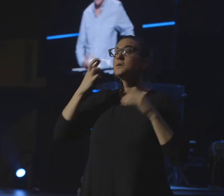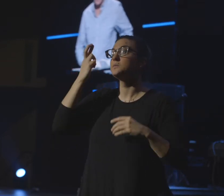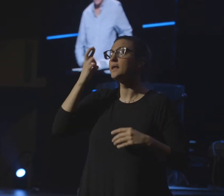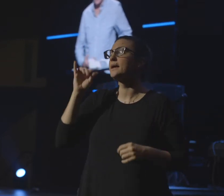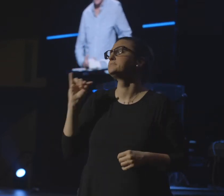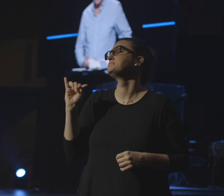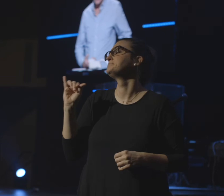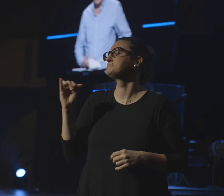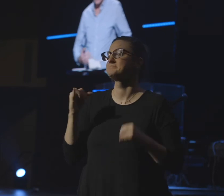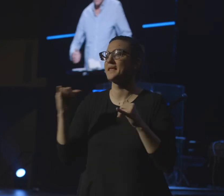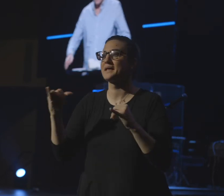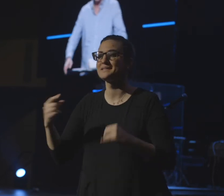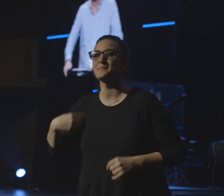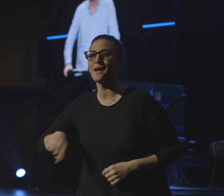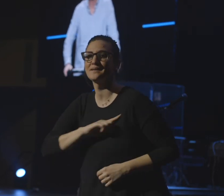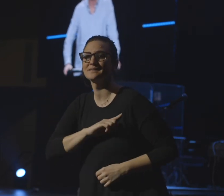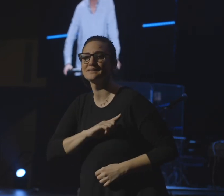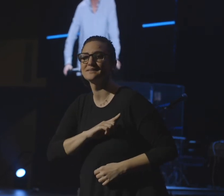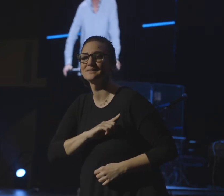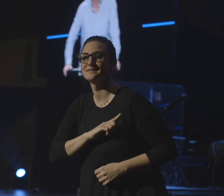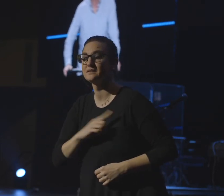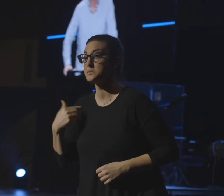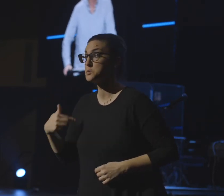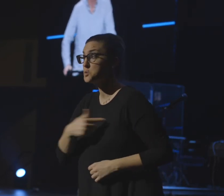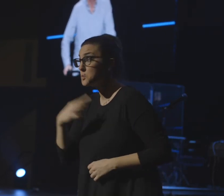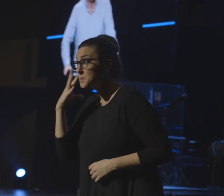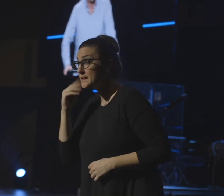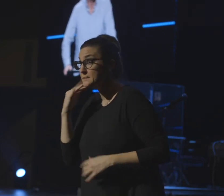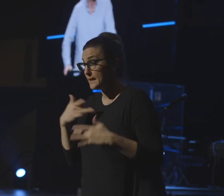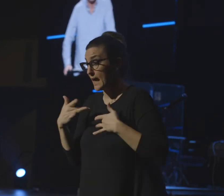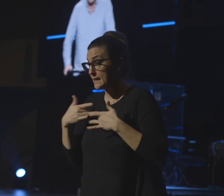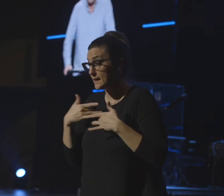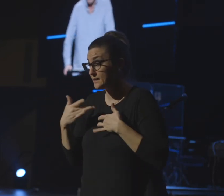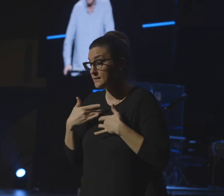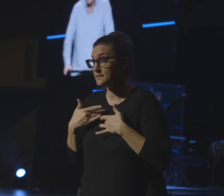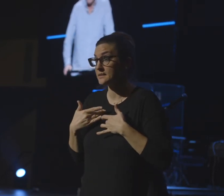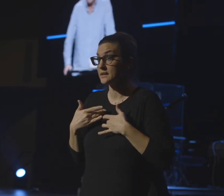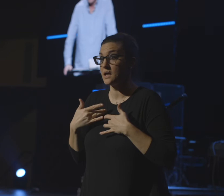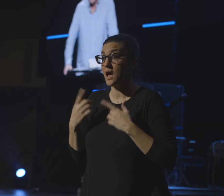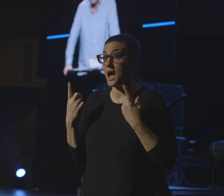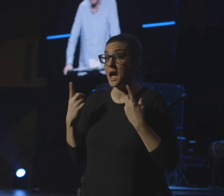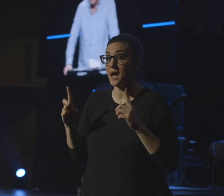us. Anxiety often results in careless plans